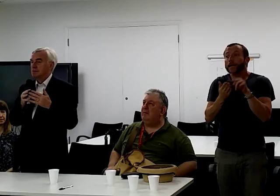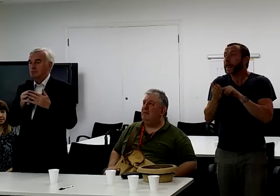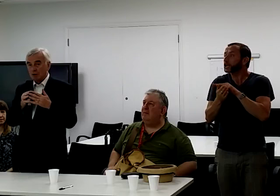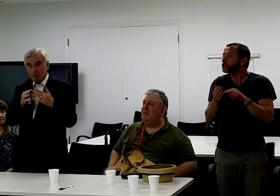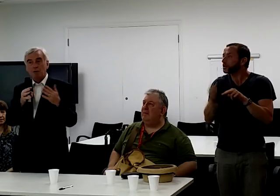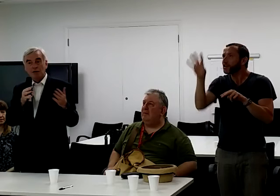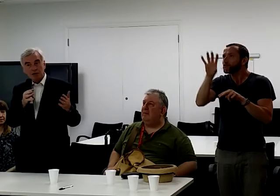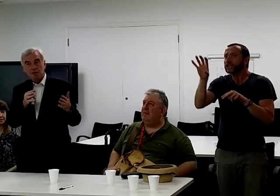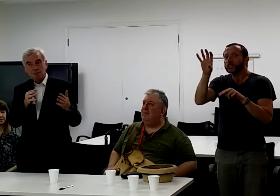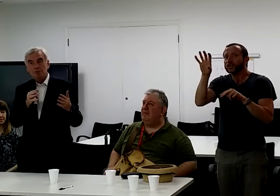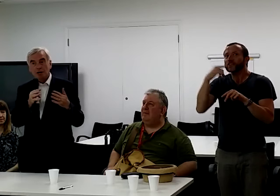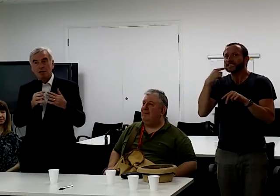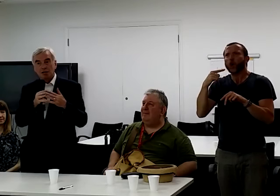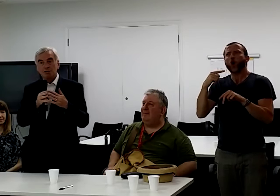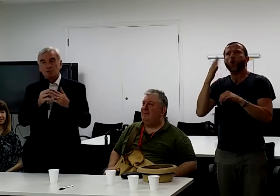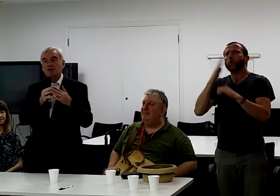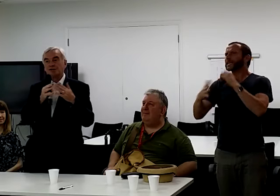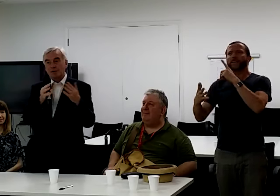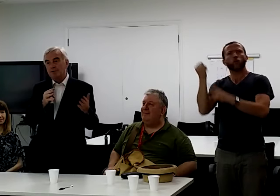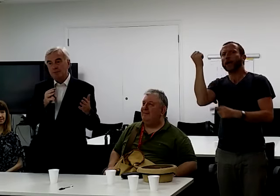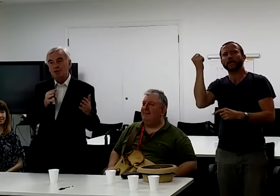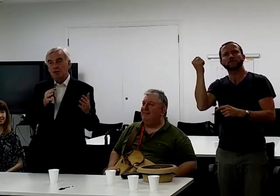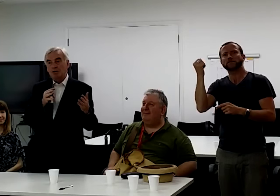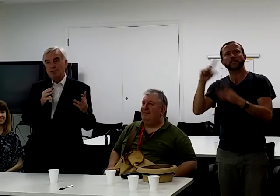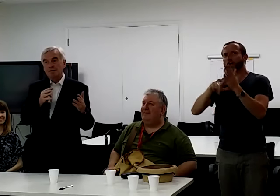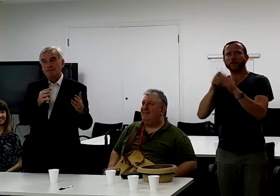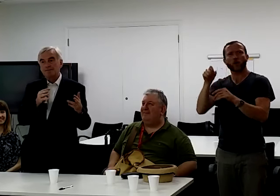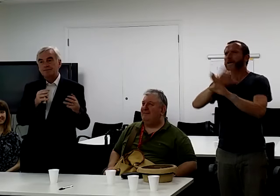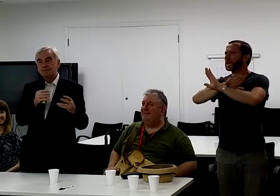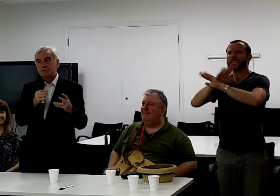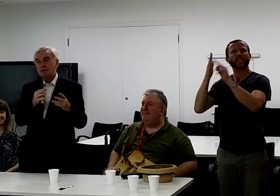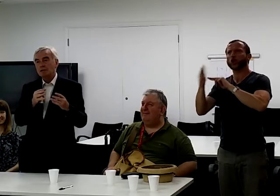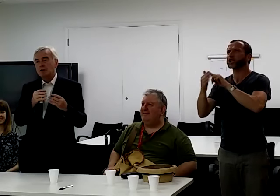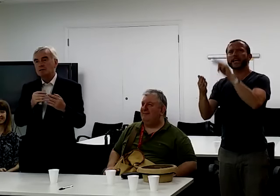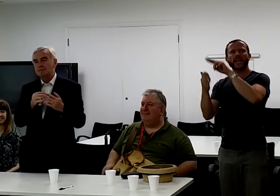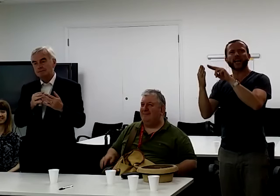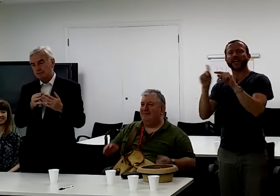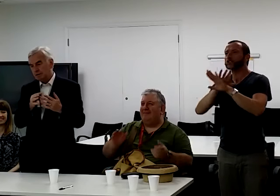elections. But we won the Oldham by-election with a thumping result.